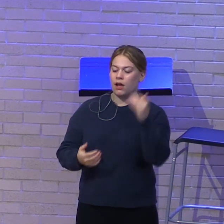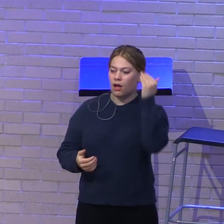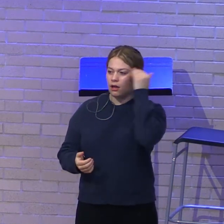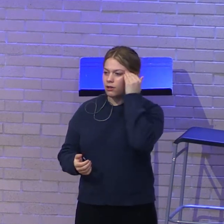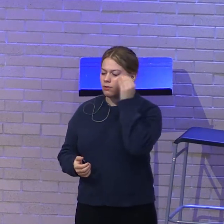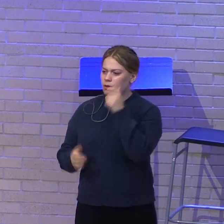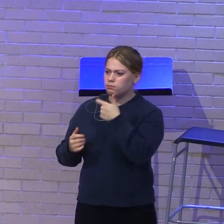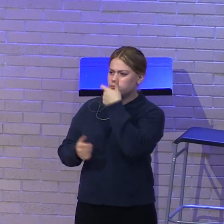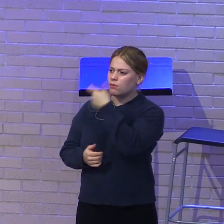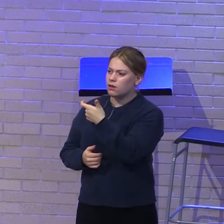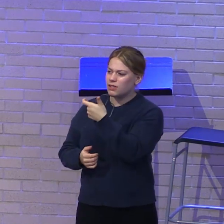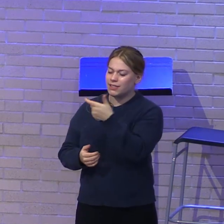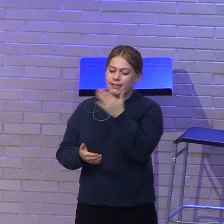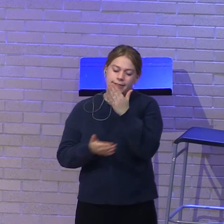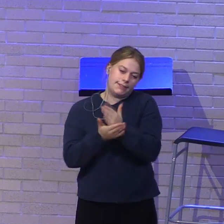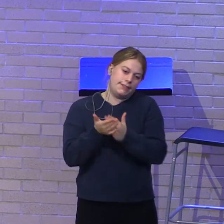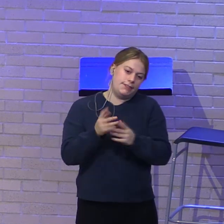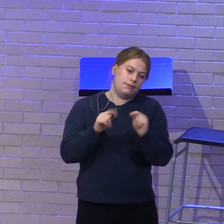was